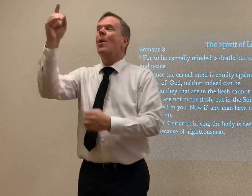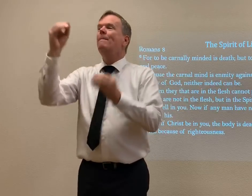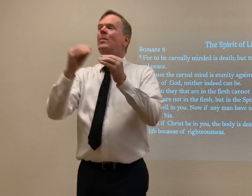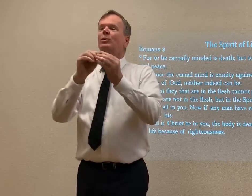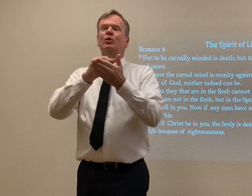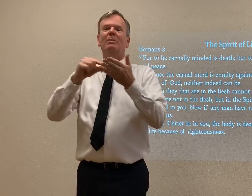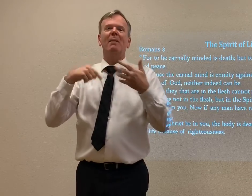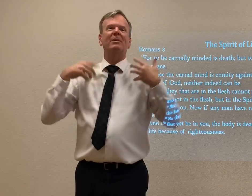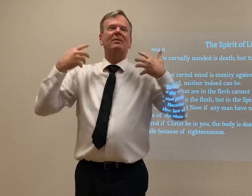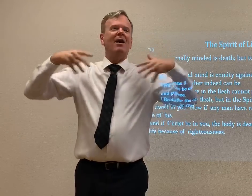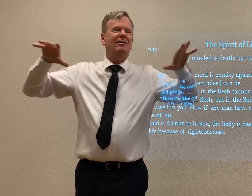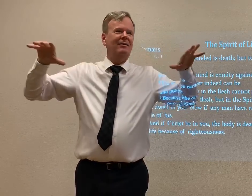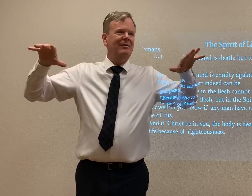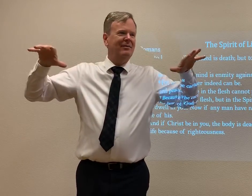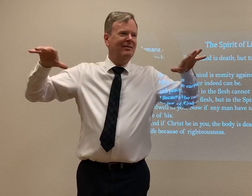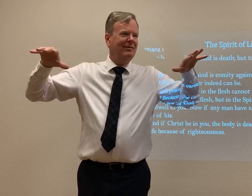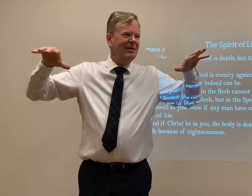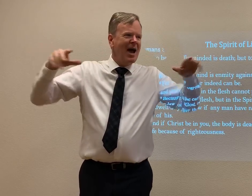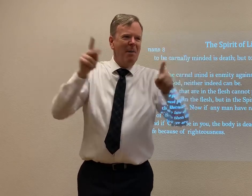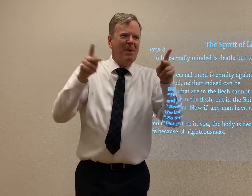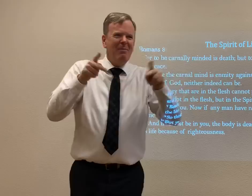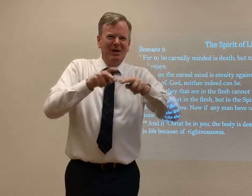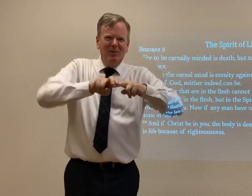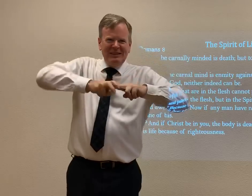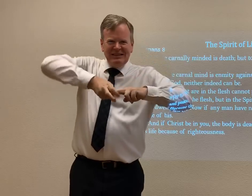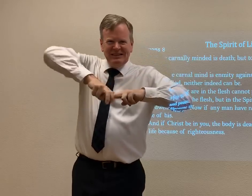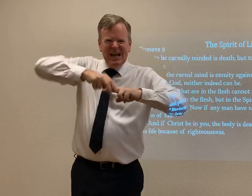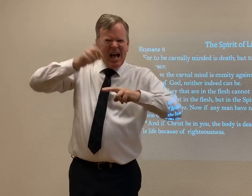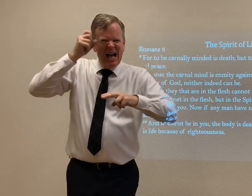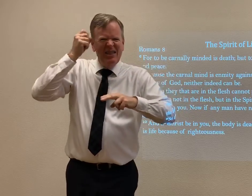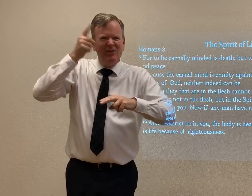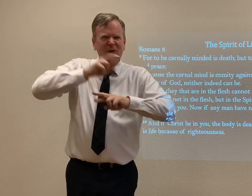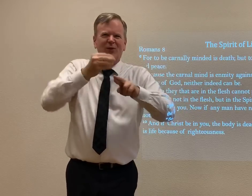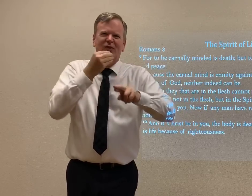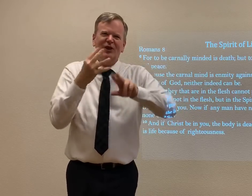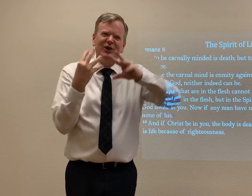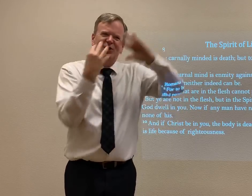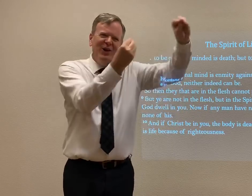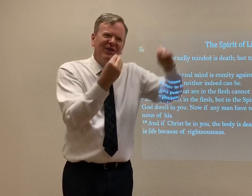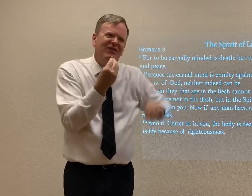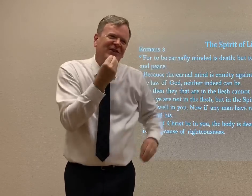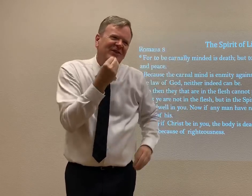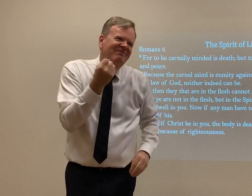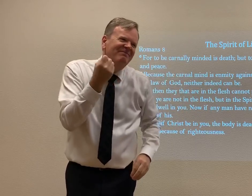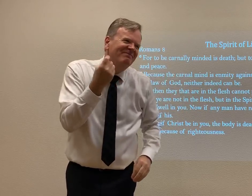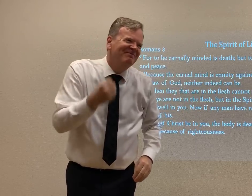Now, one more verse of scripture and I'm done. People are getting restless. I understand. You're ready to go eat.